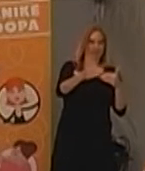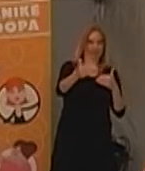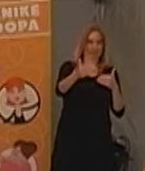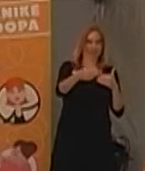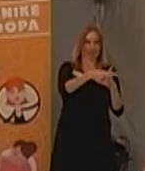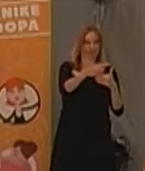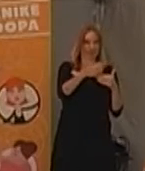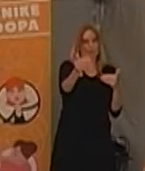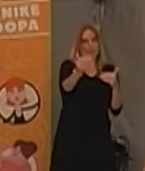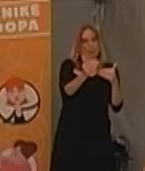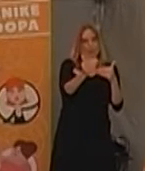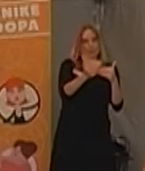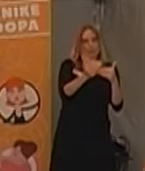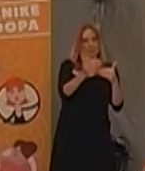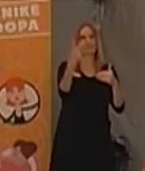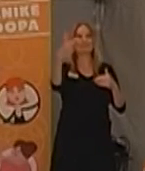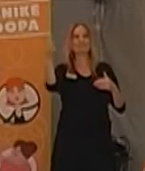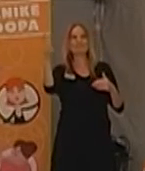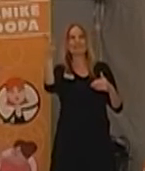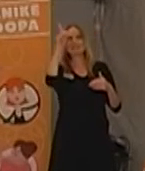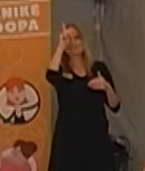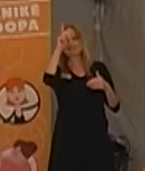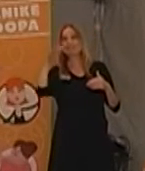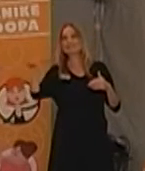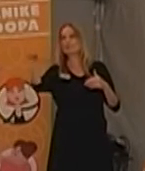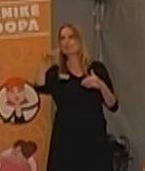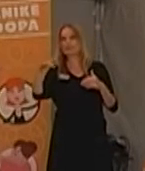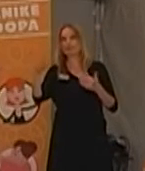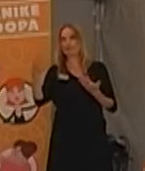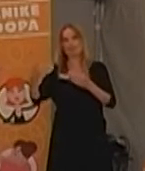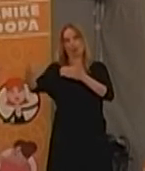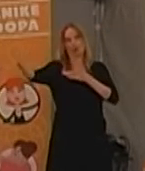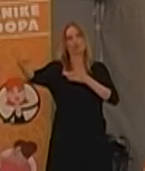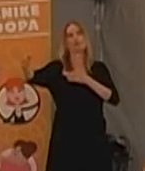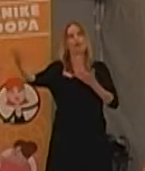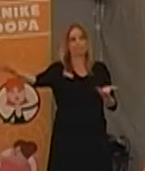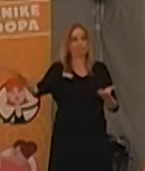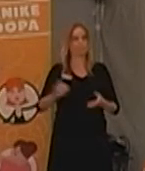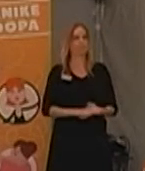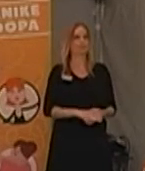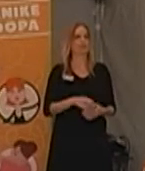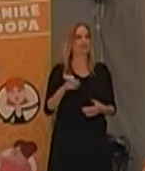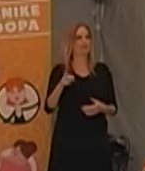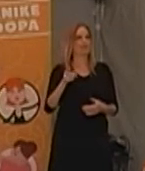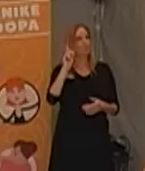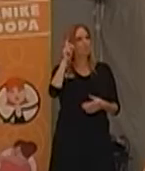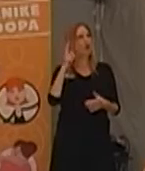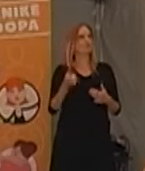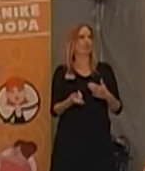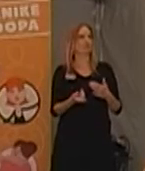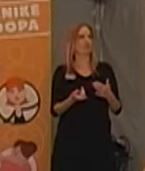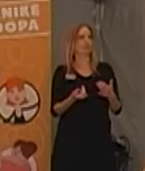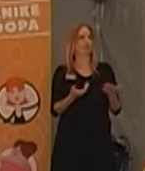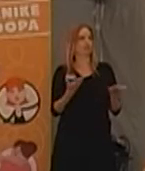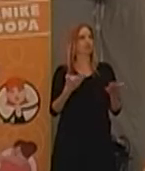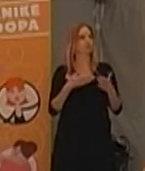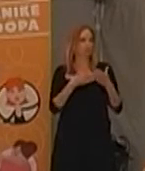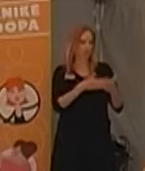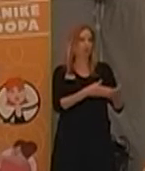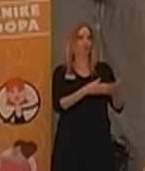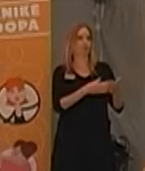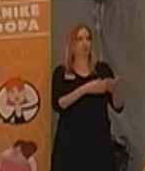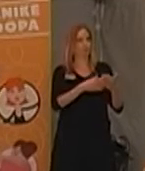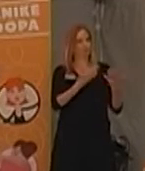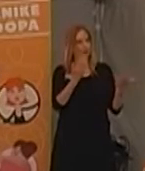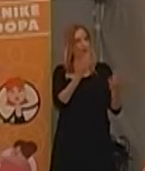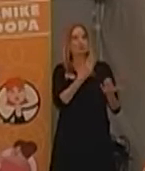feels less than perhaps in some other regions, which I guess stems directly from social participation. It's not like us and